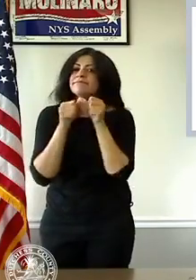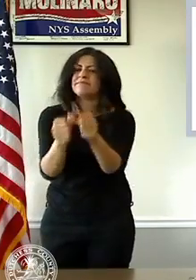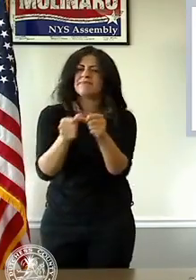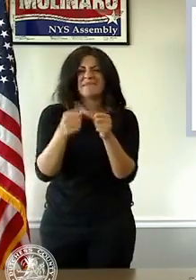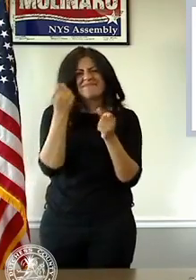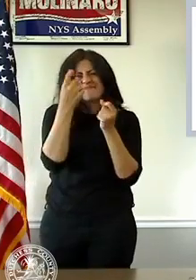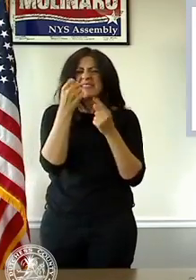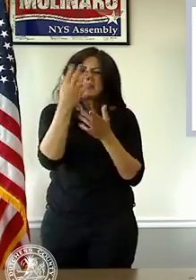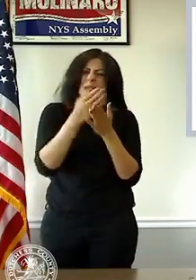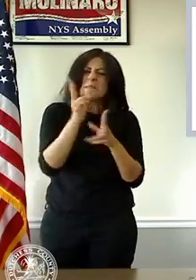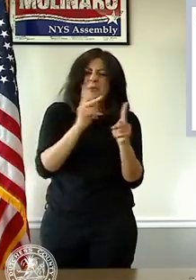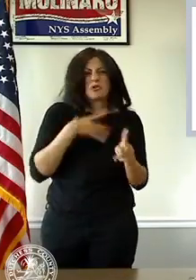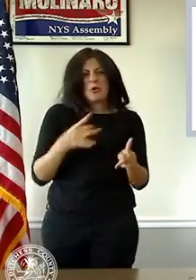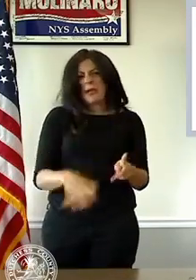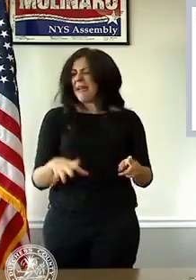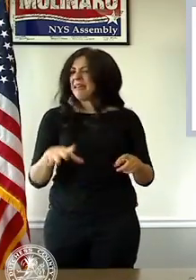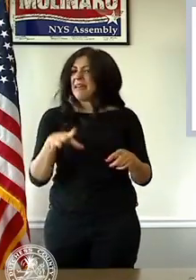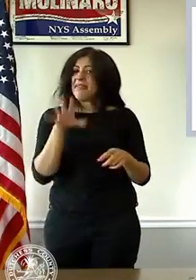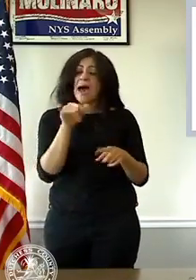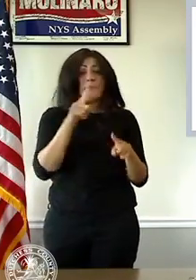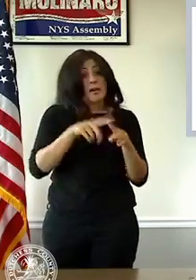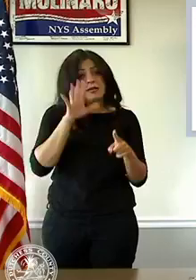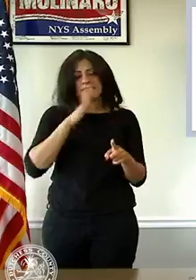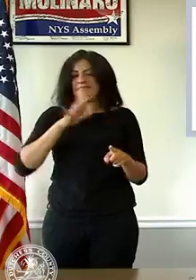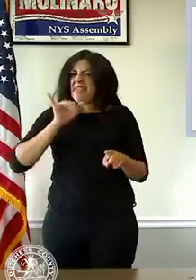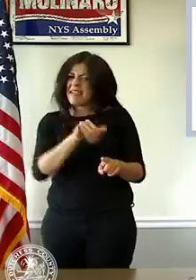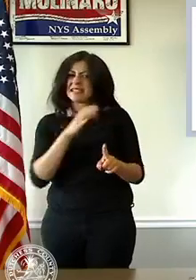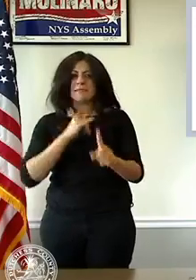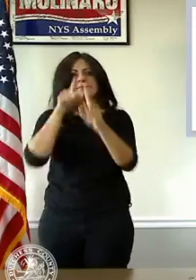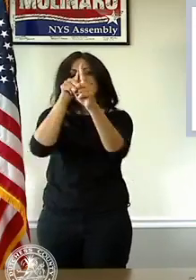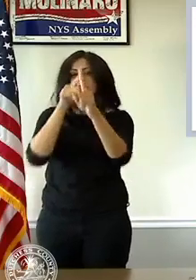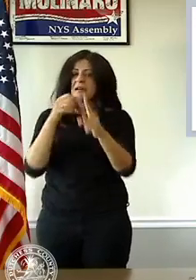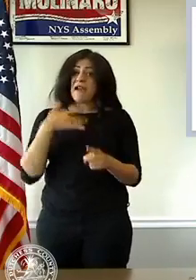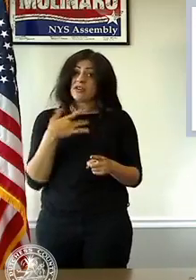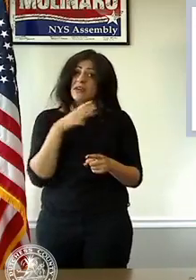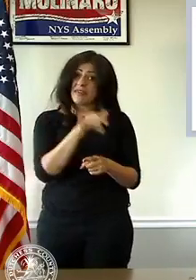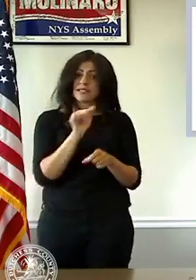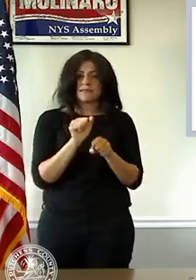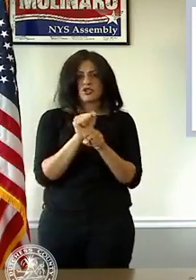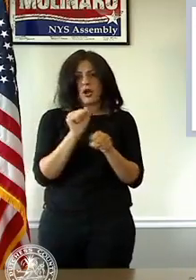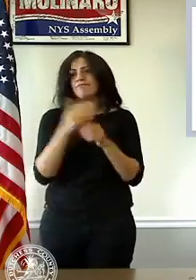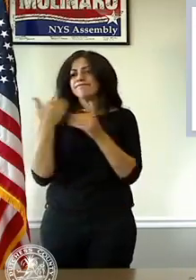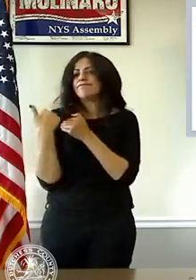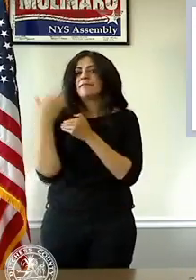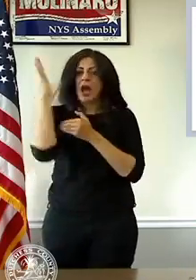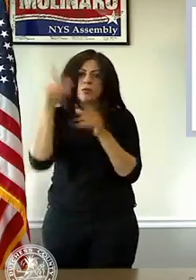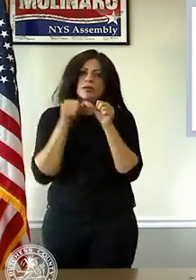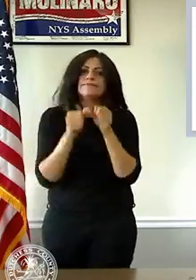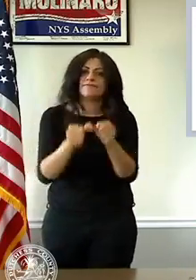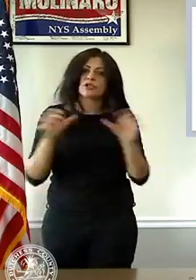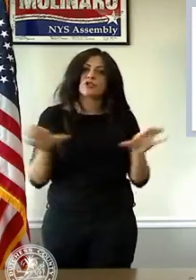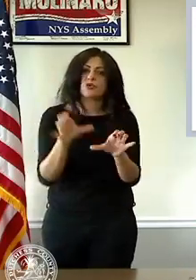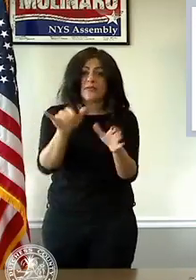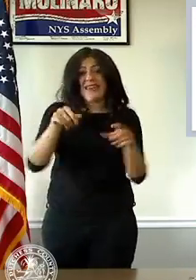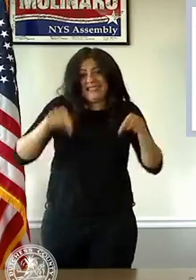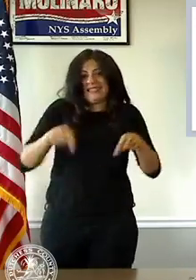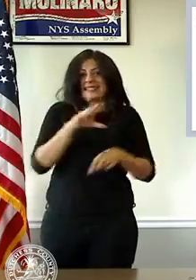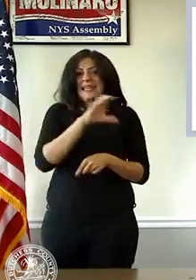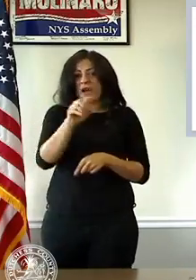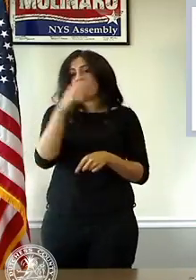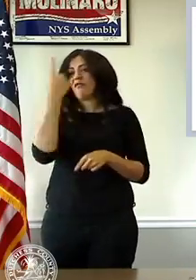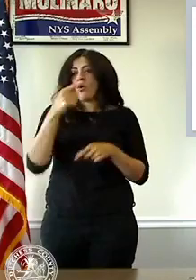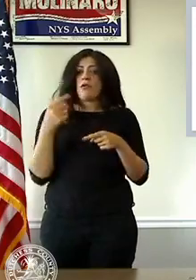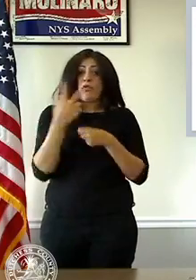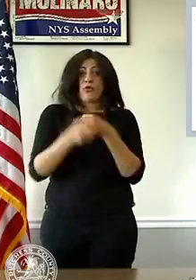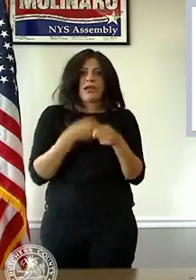of you who don't like it, but that is exactly what I believe is my job and responsibility, and that's what we're going to continue to do in this county for the